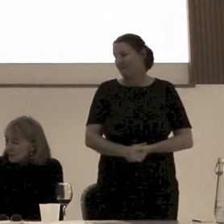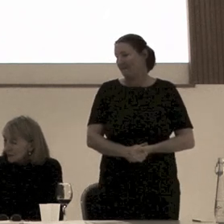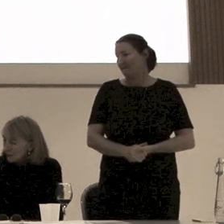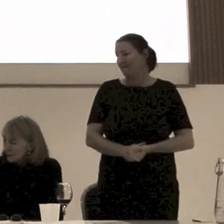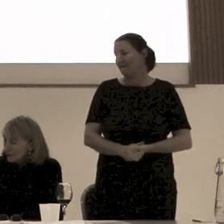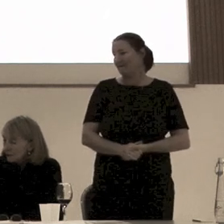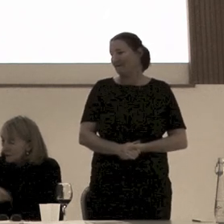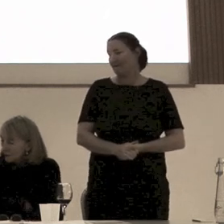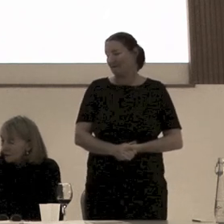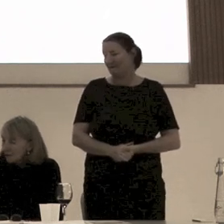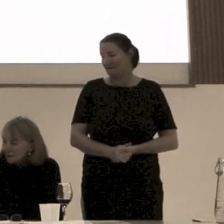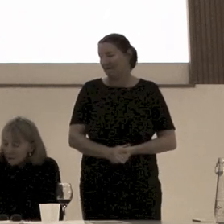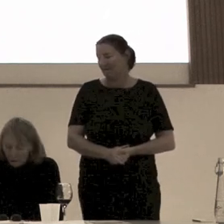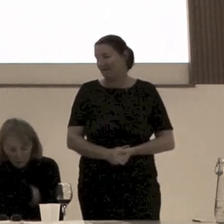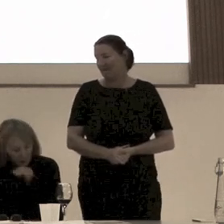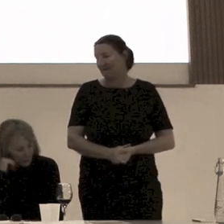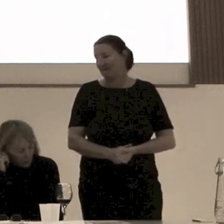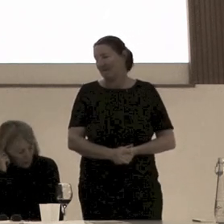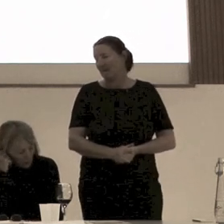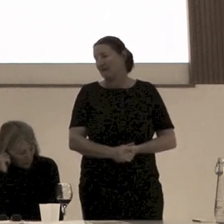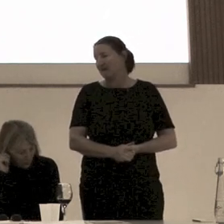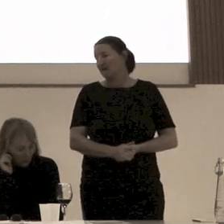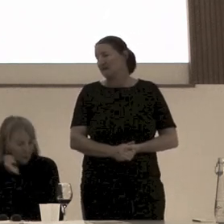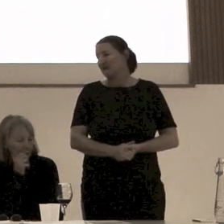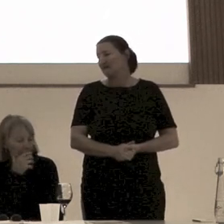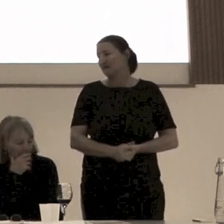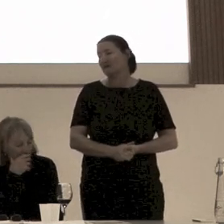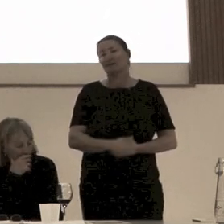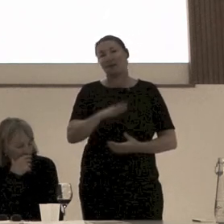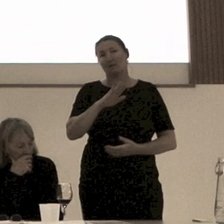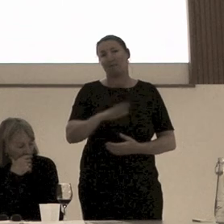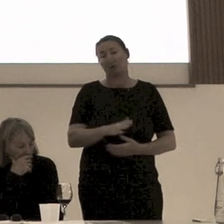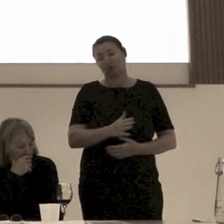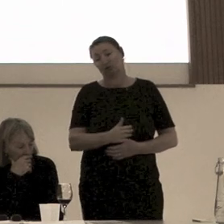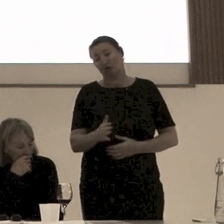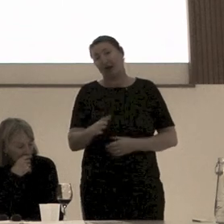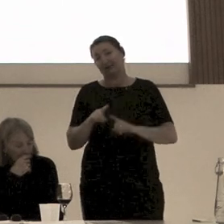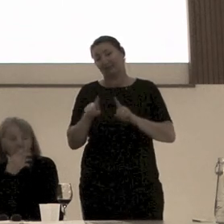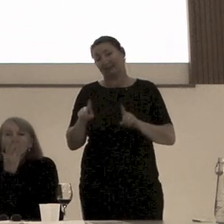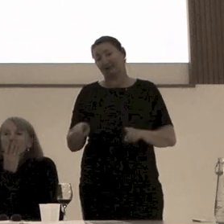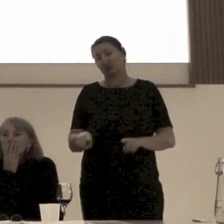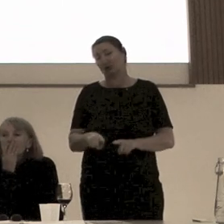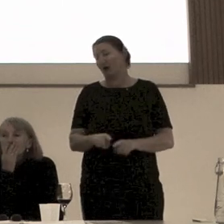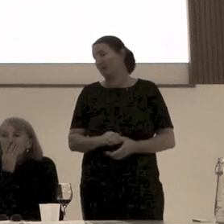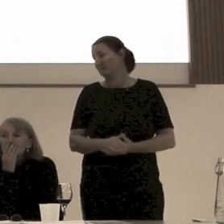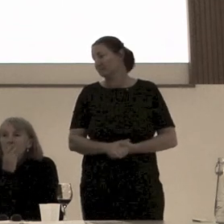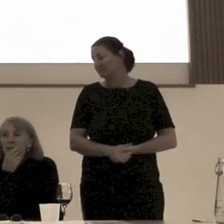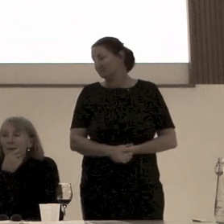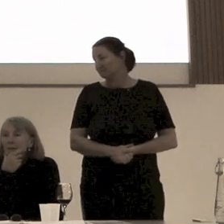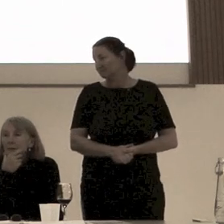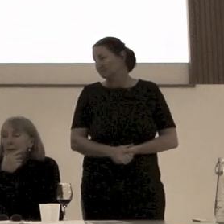doing admin. And the bottom right hand corner